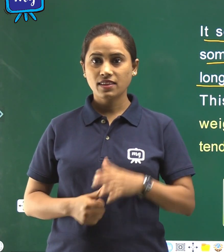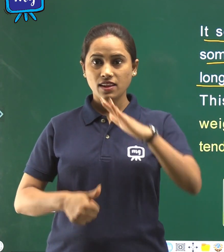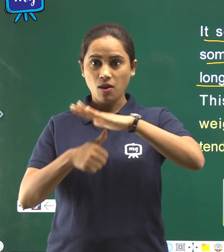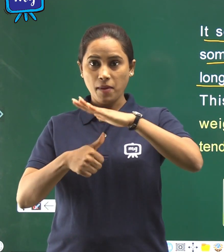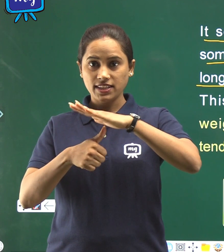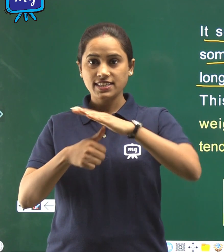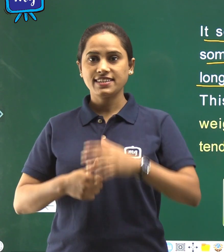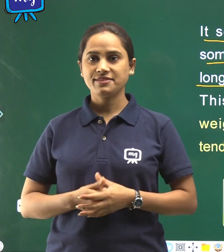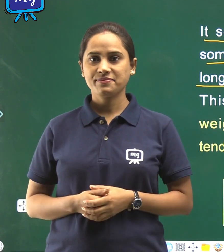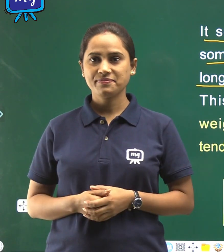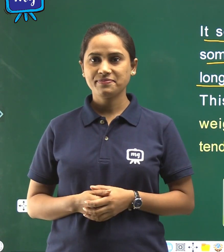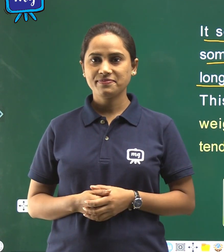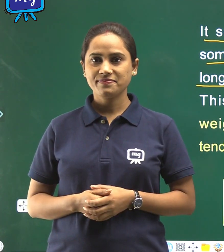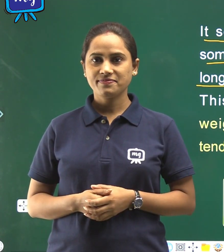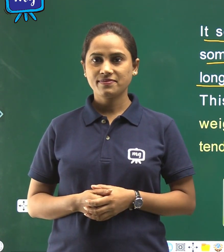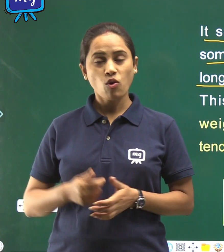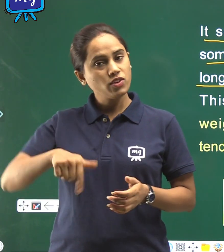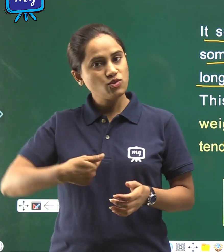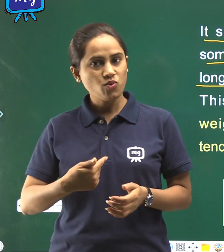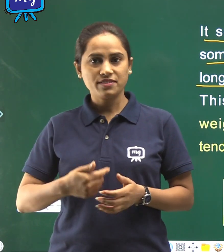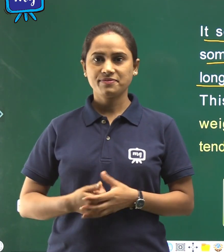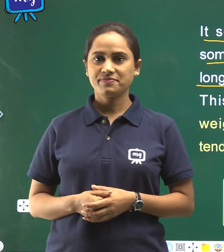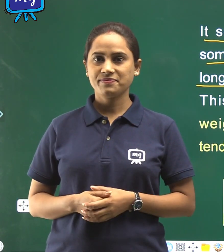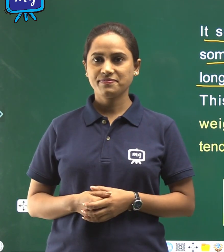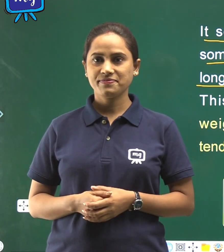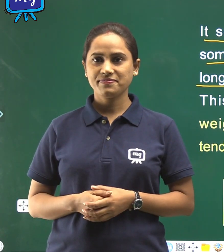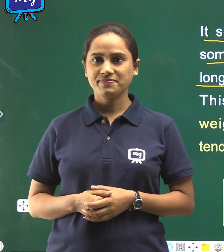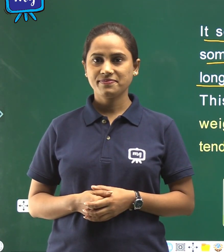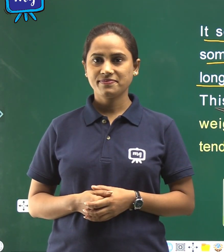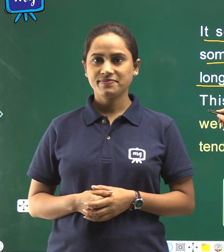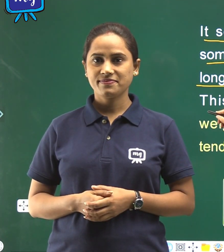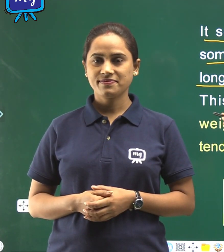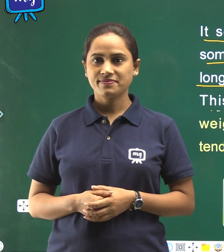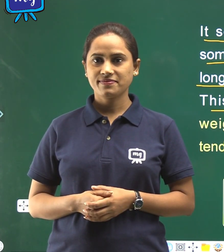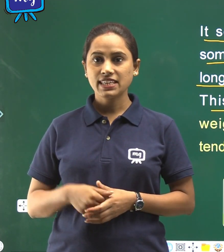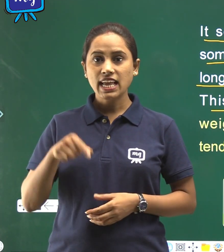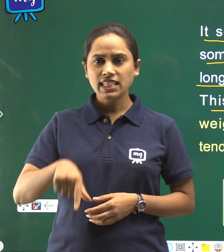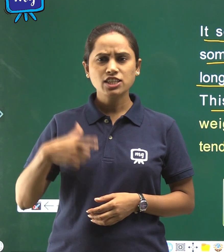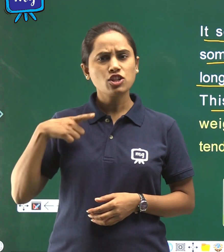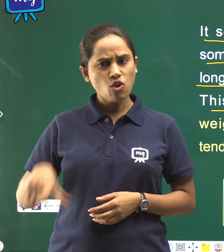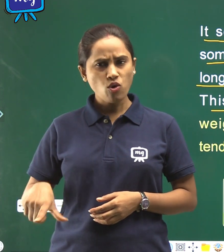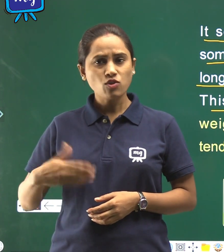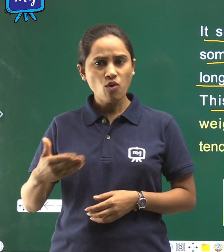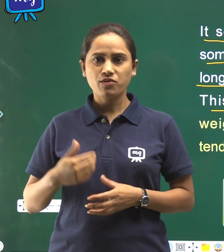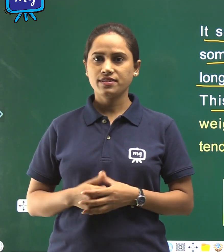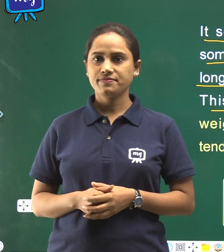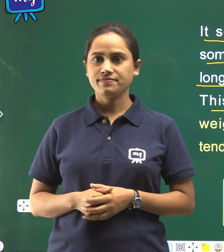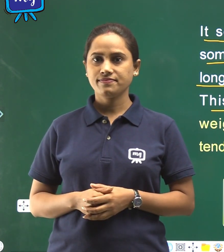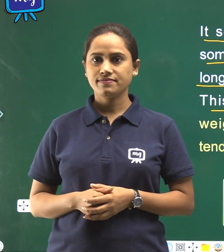master of his own. This loss of